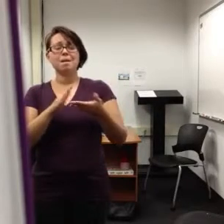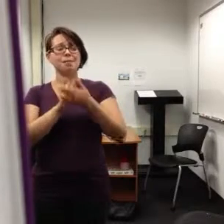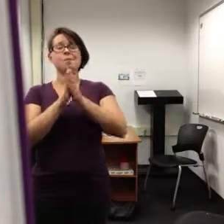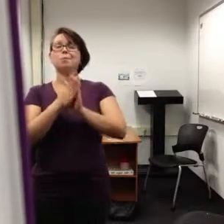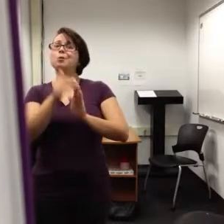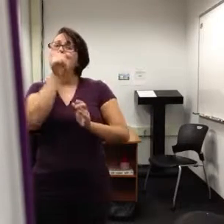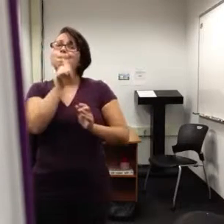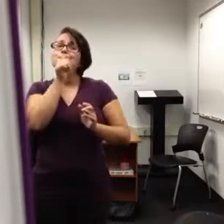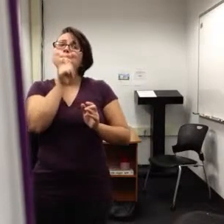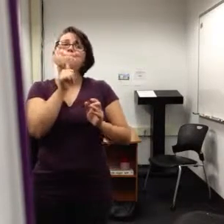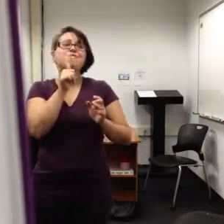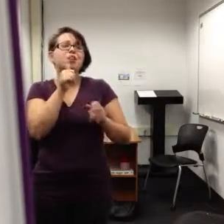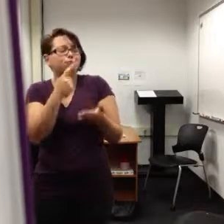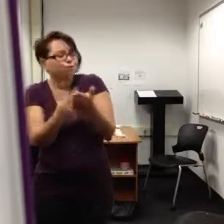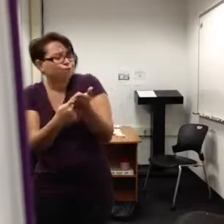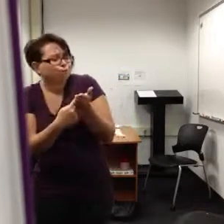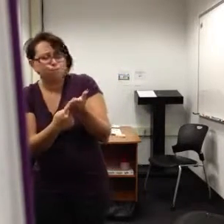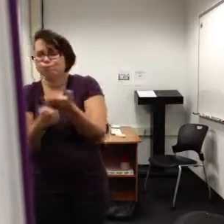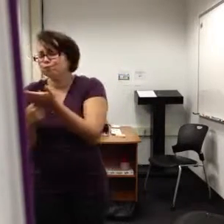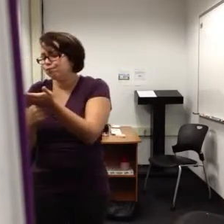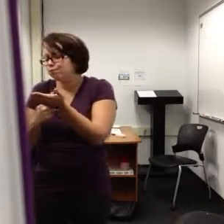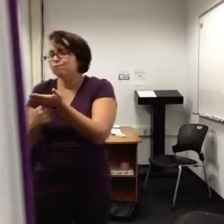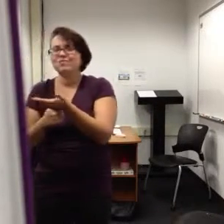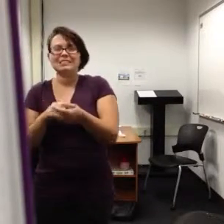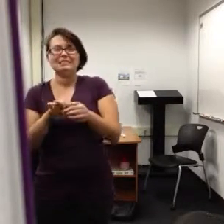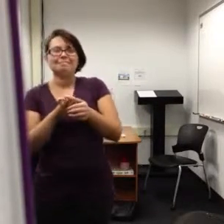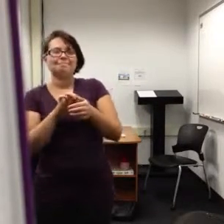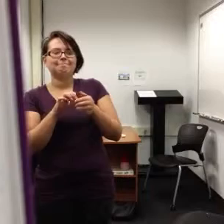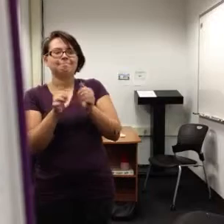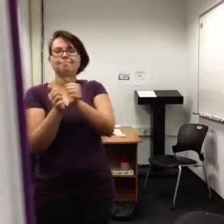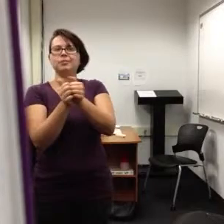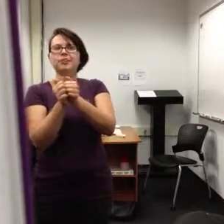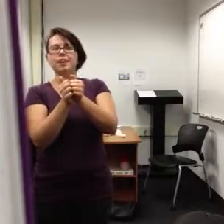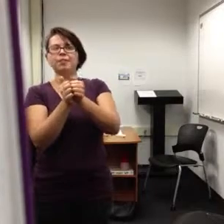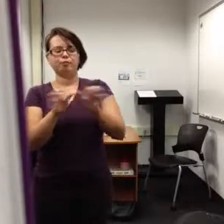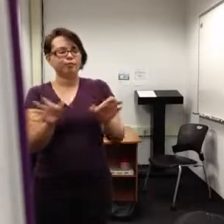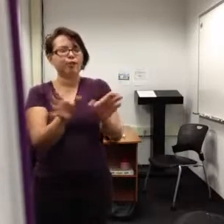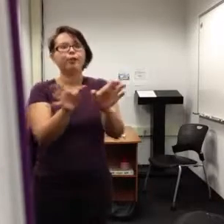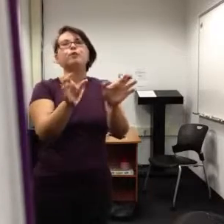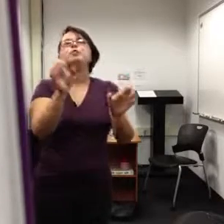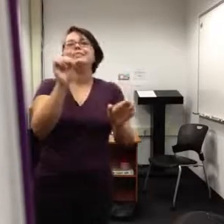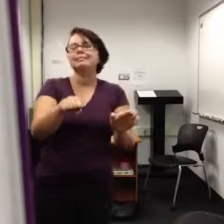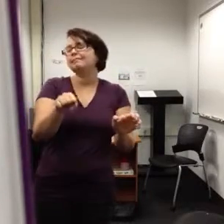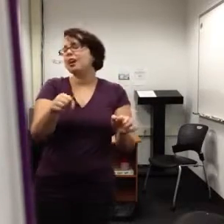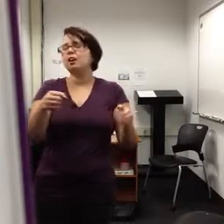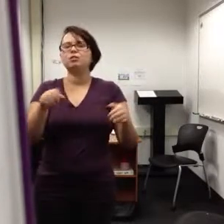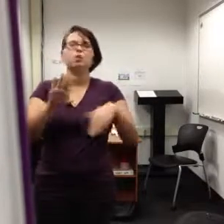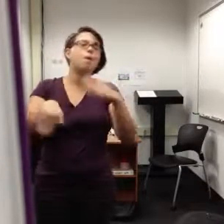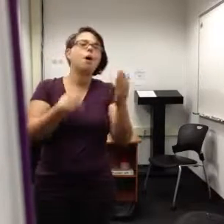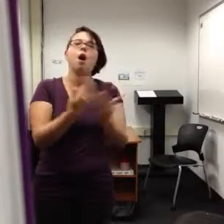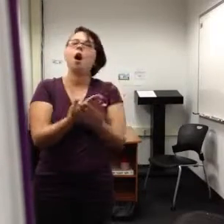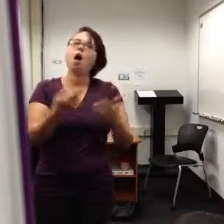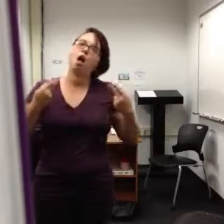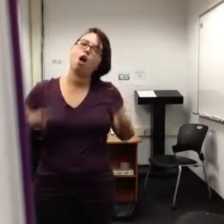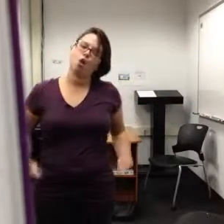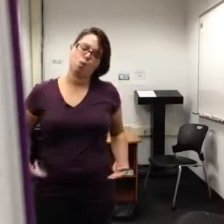point, and a little more encouraging in the long run to find that, yes, we're all human beings underneath. So with that in mind, let's